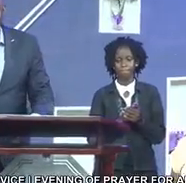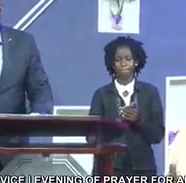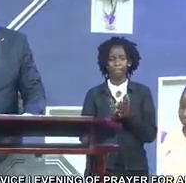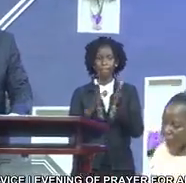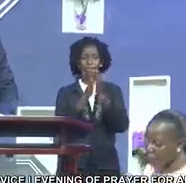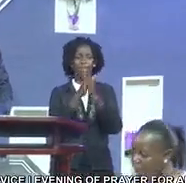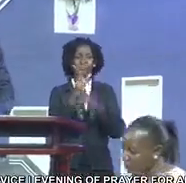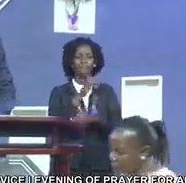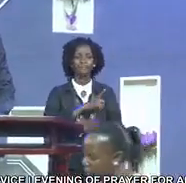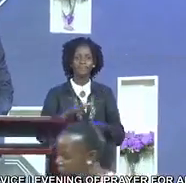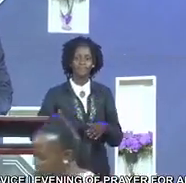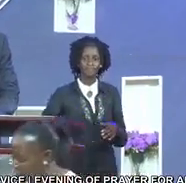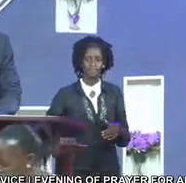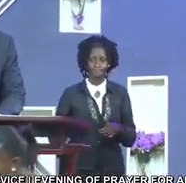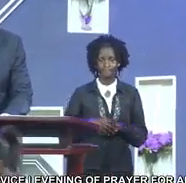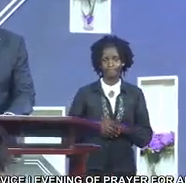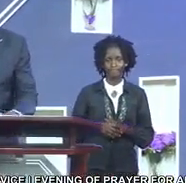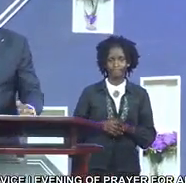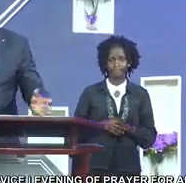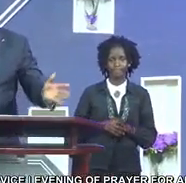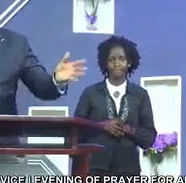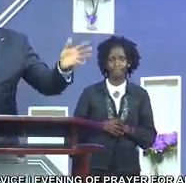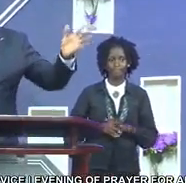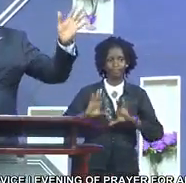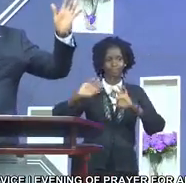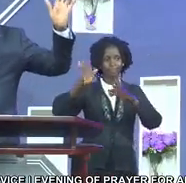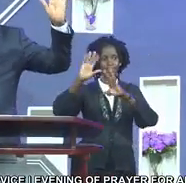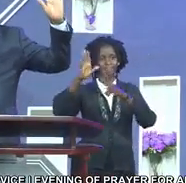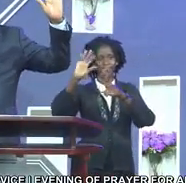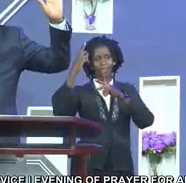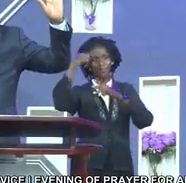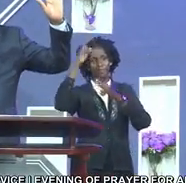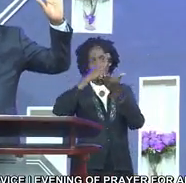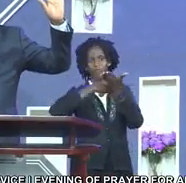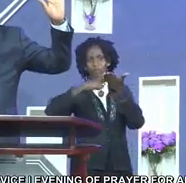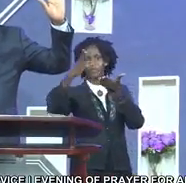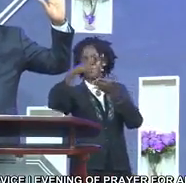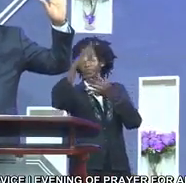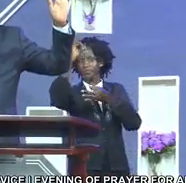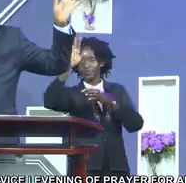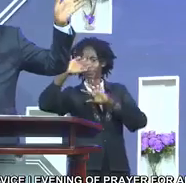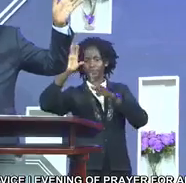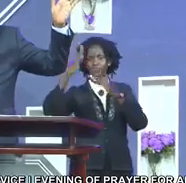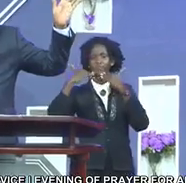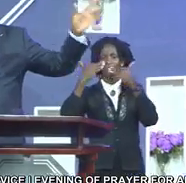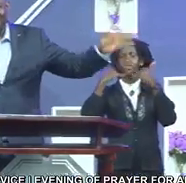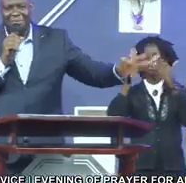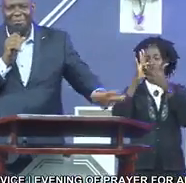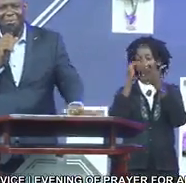Come, we praise the Lord. Let us